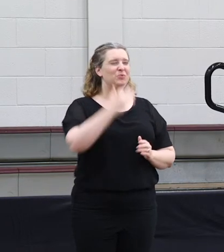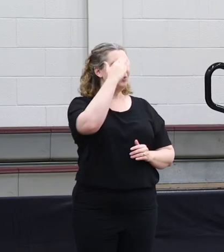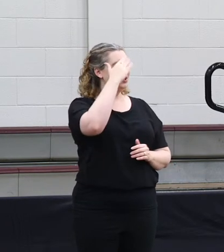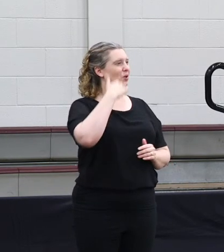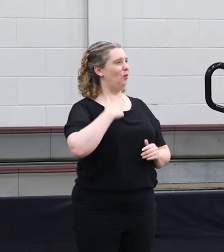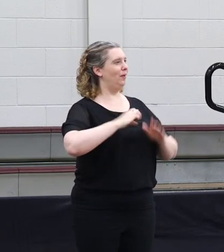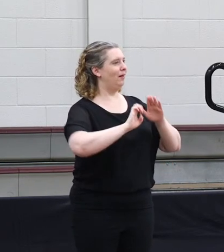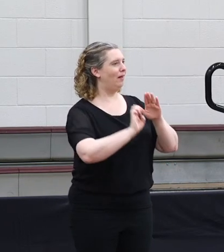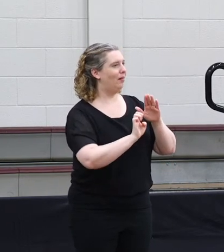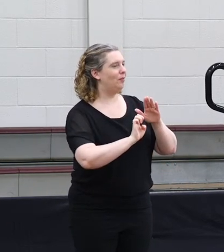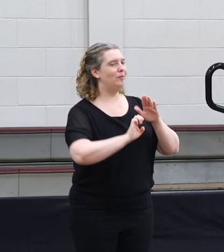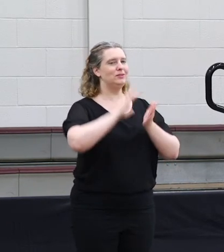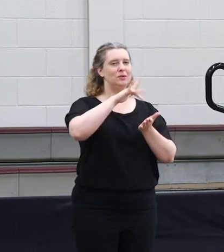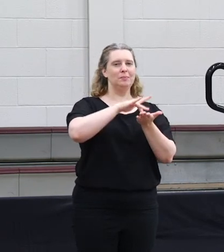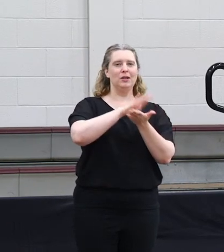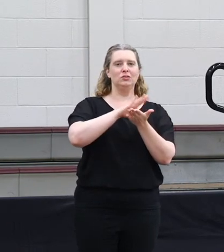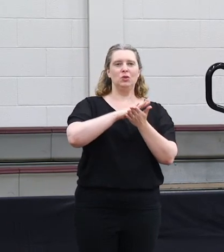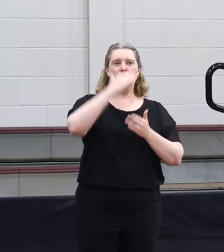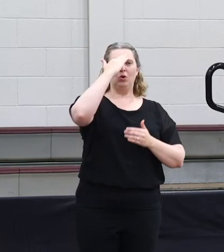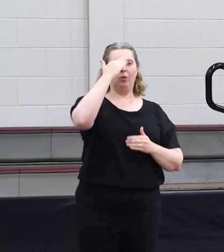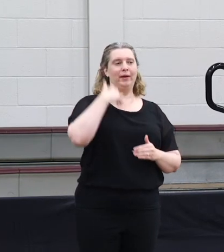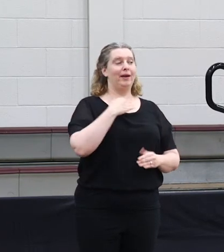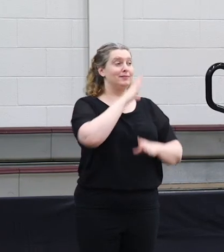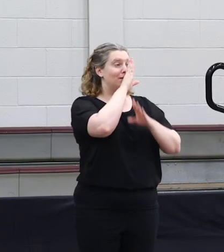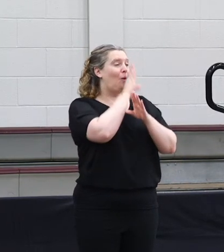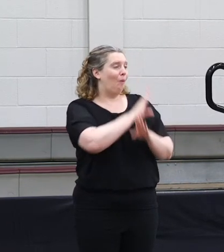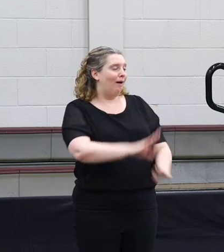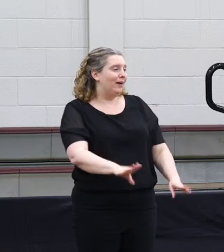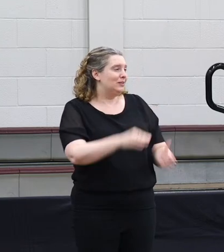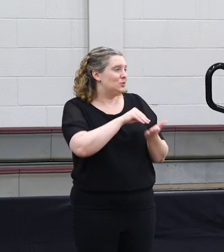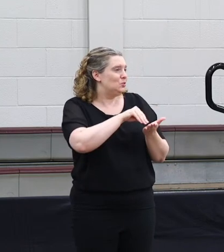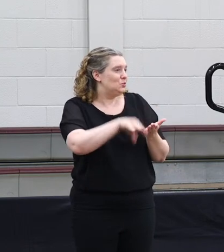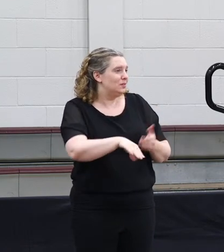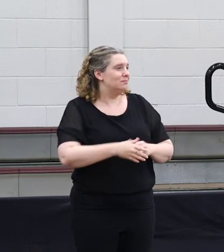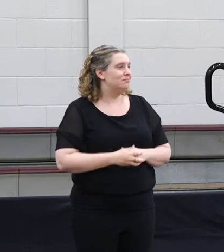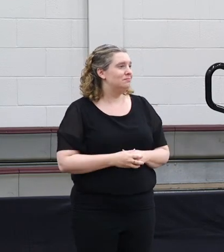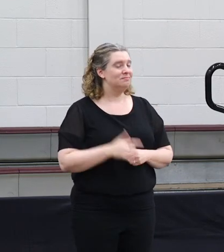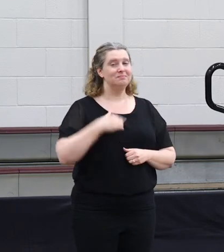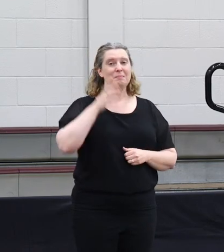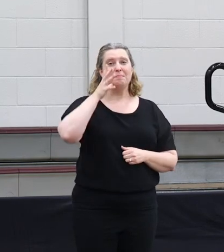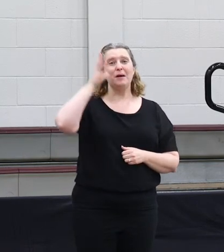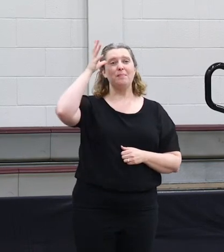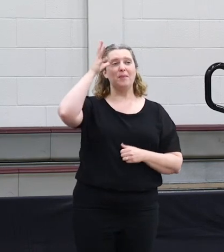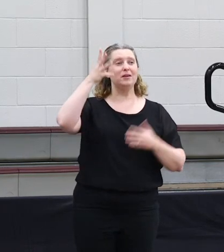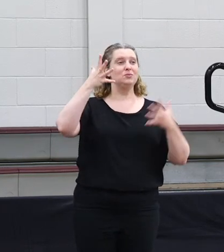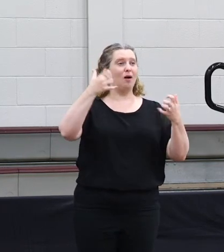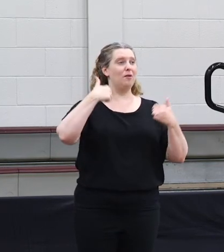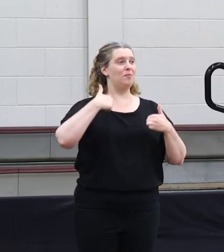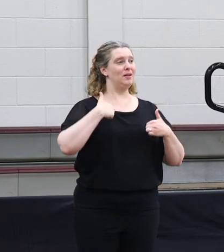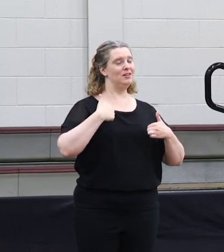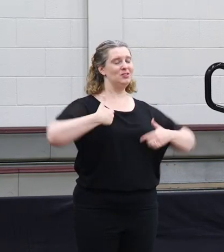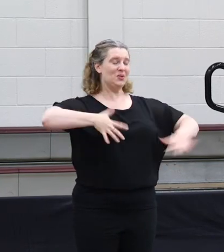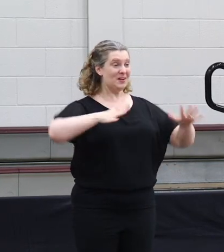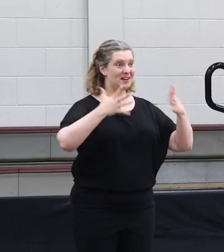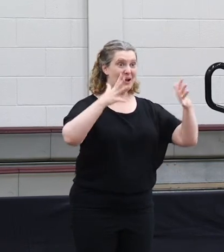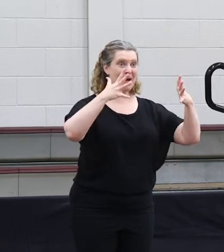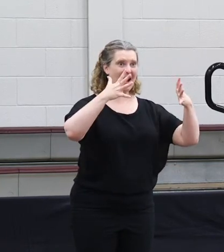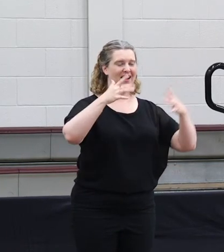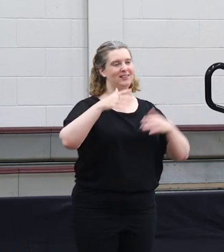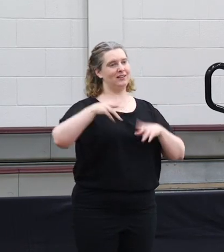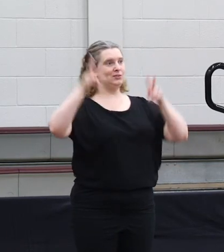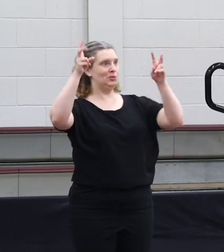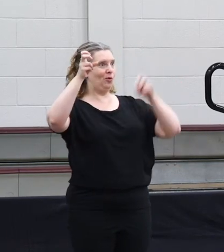or middle school, you probably would have known me as the quiet kid. My parents wanted nothing more than for me to loosen up and, to quote my